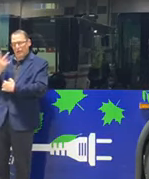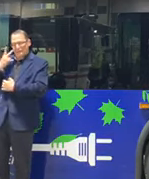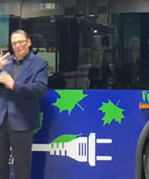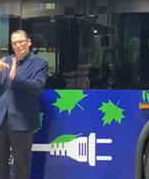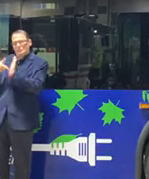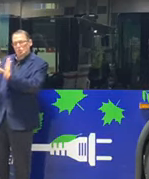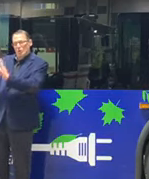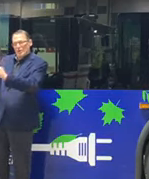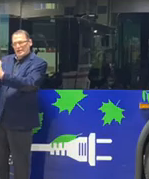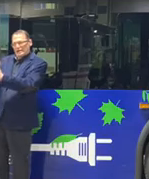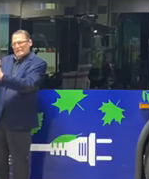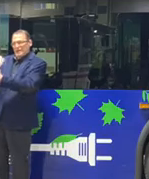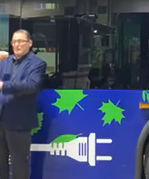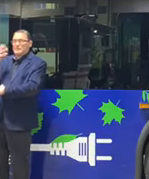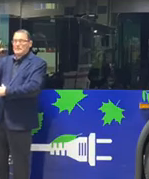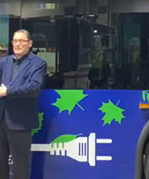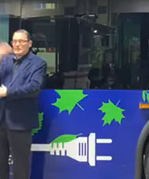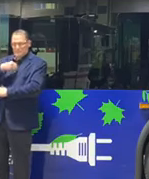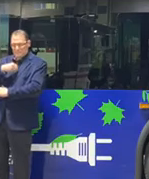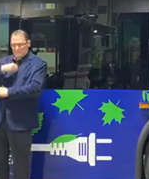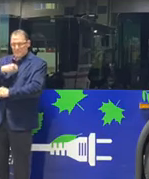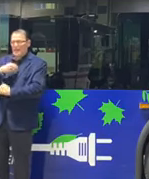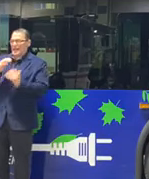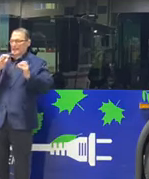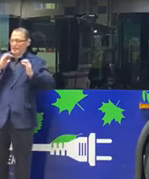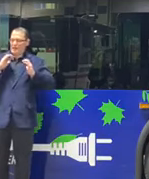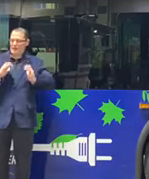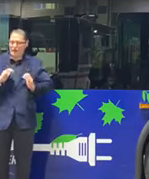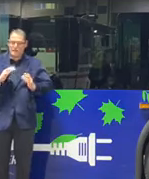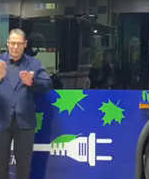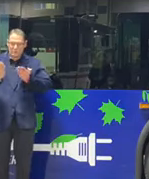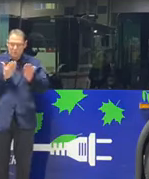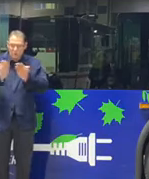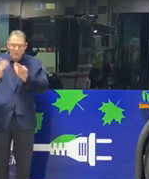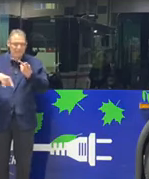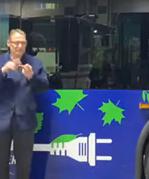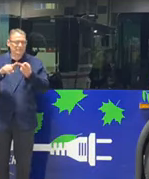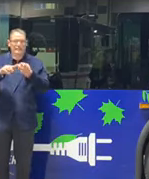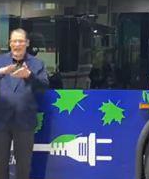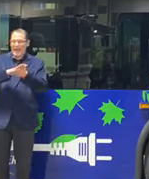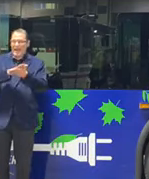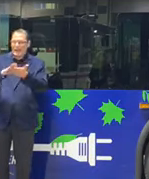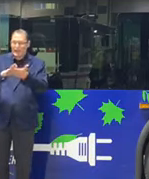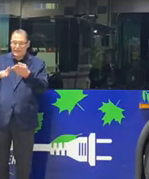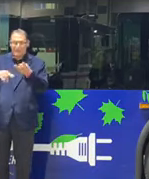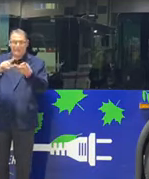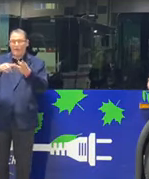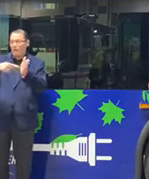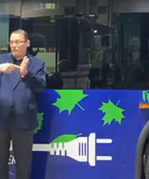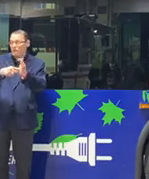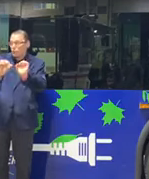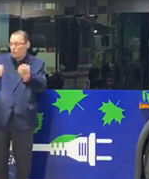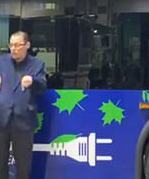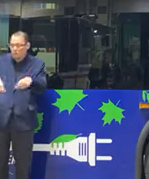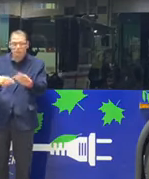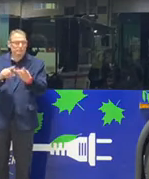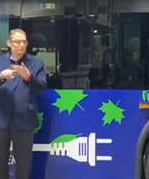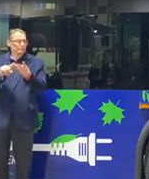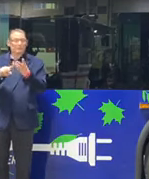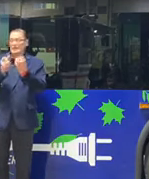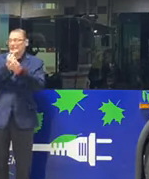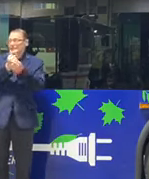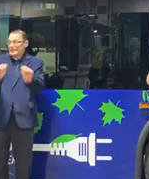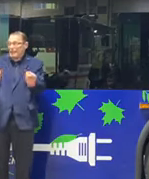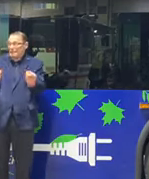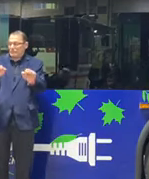of them because they are beautiful. It's customer service, it's clean, it's affordable, it's safe. All of